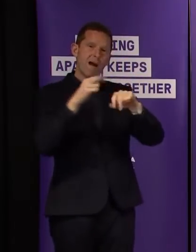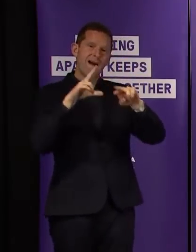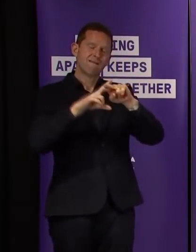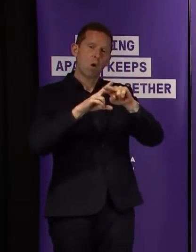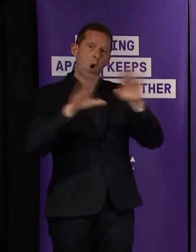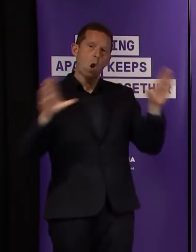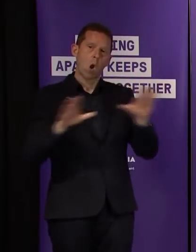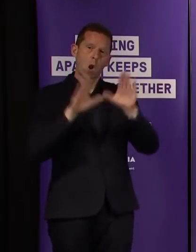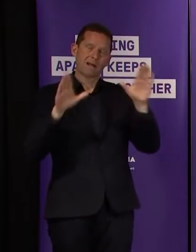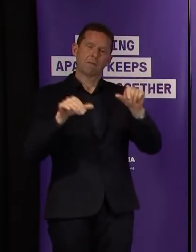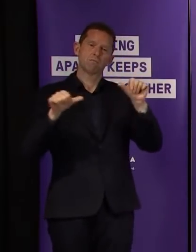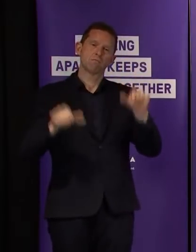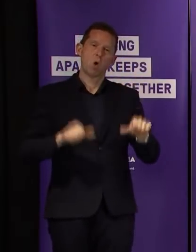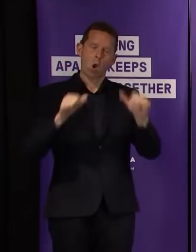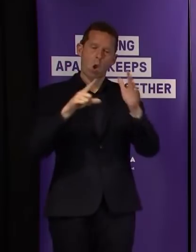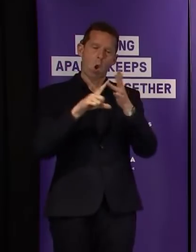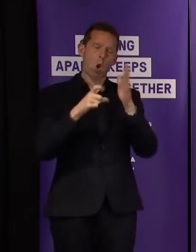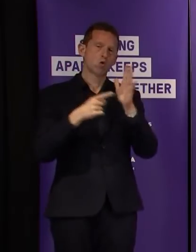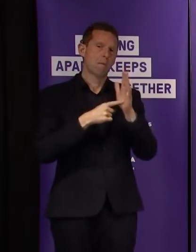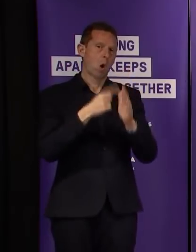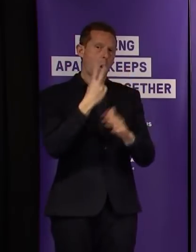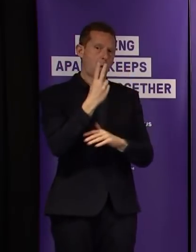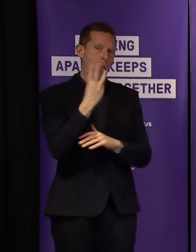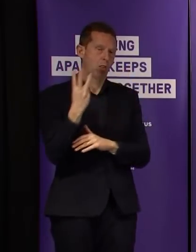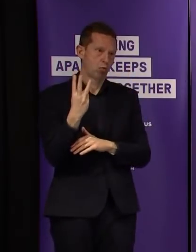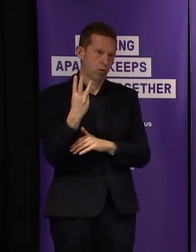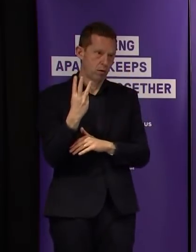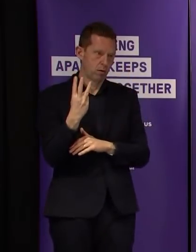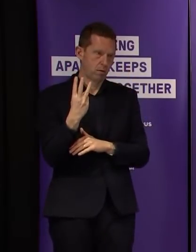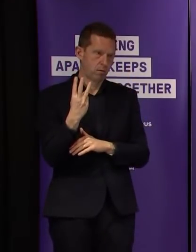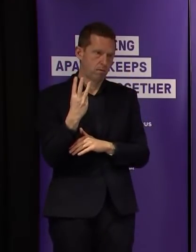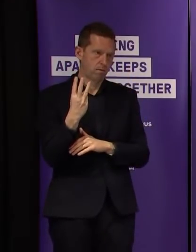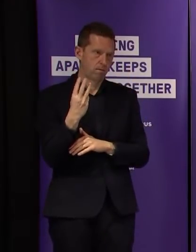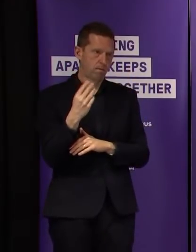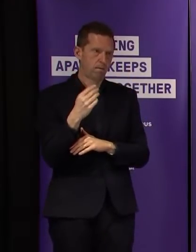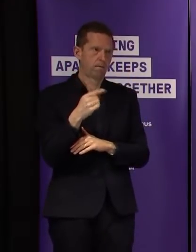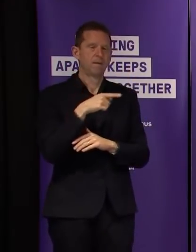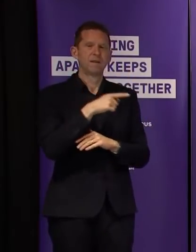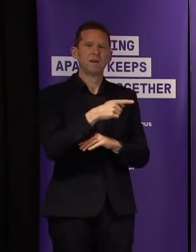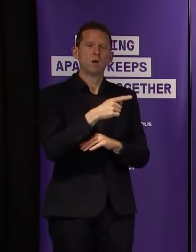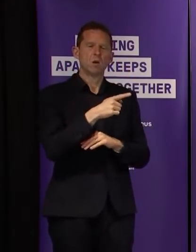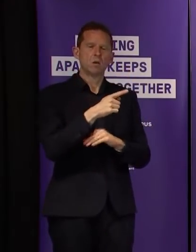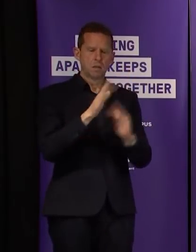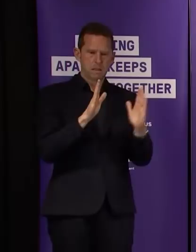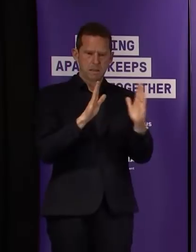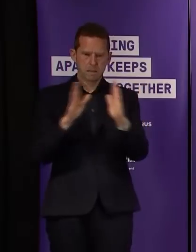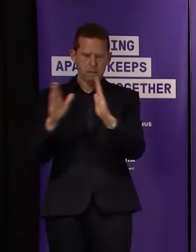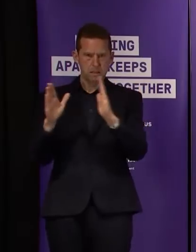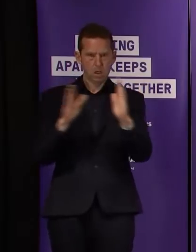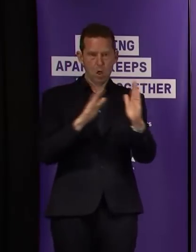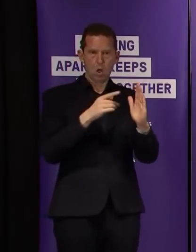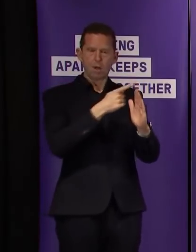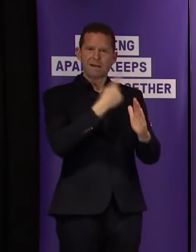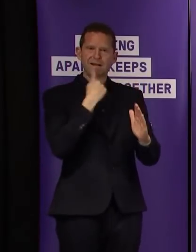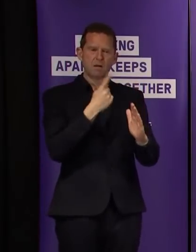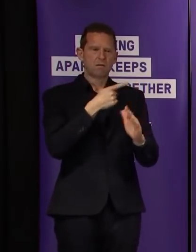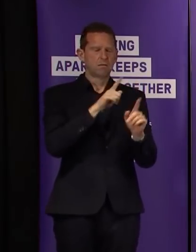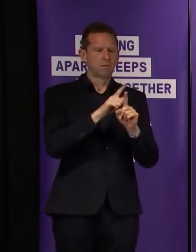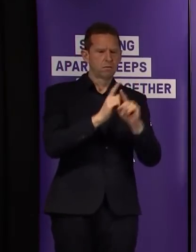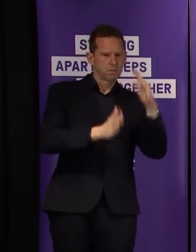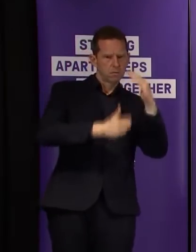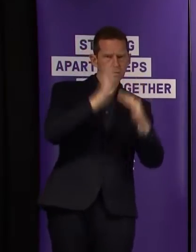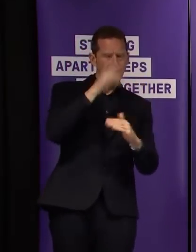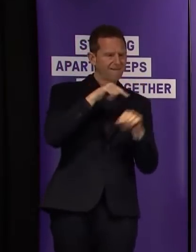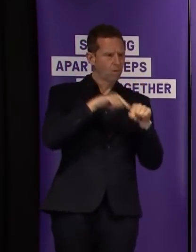October 23, and the threshold is October 26 for the third step. Can you move that public holiday or even move this